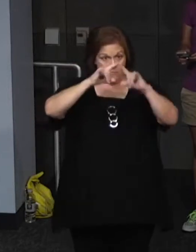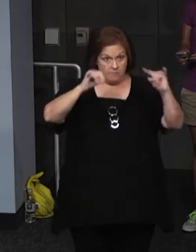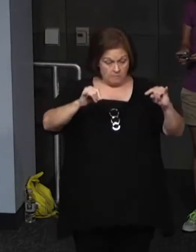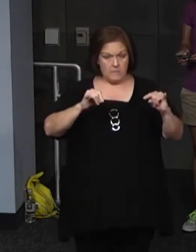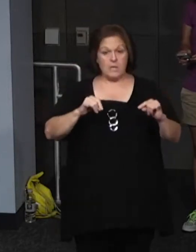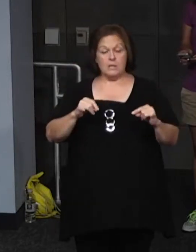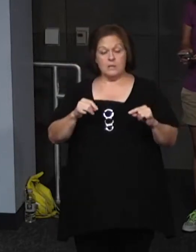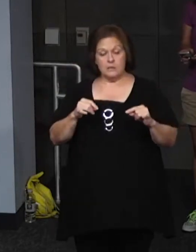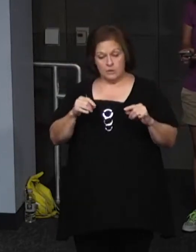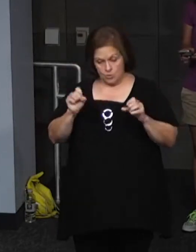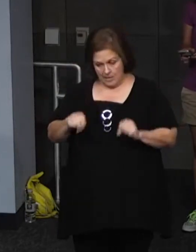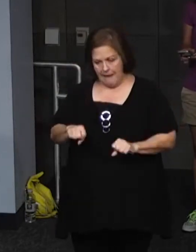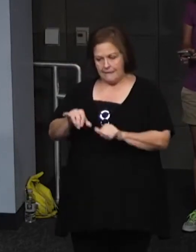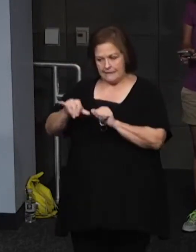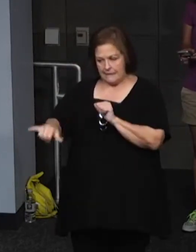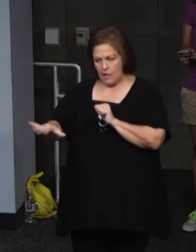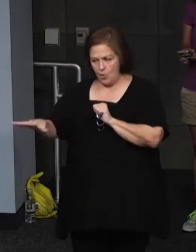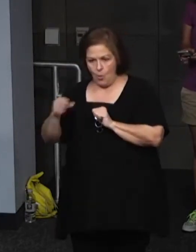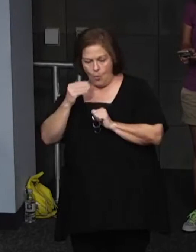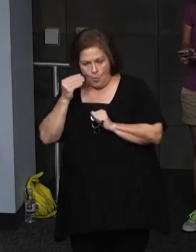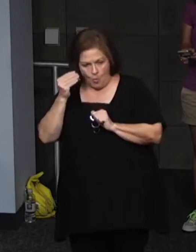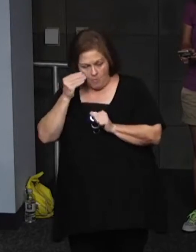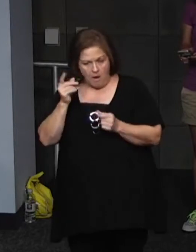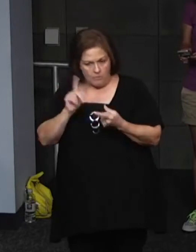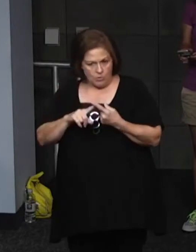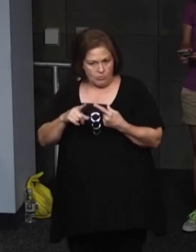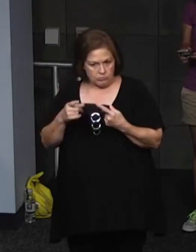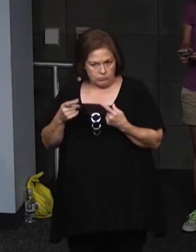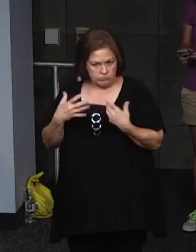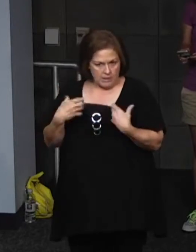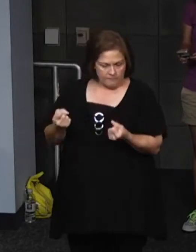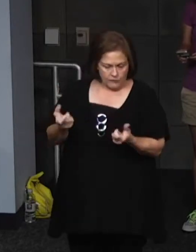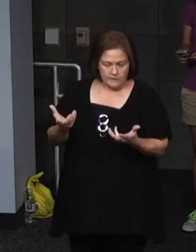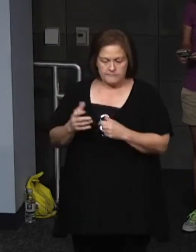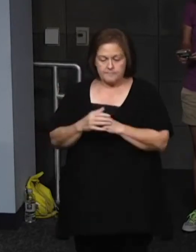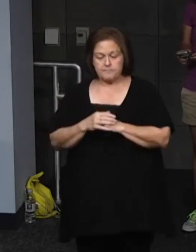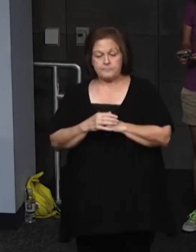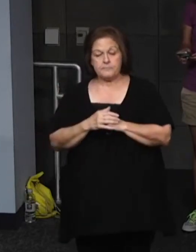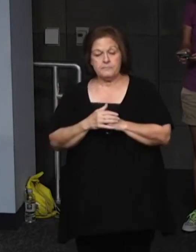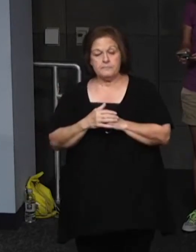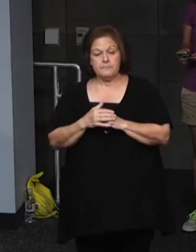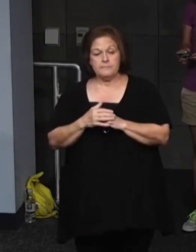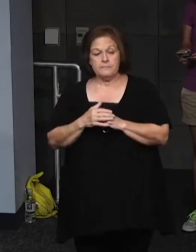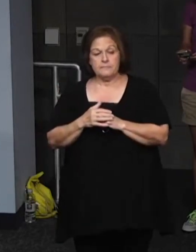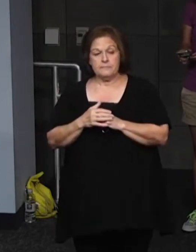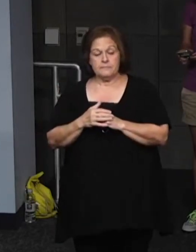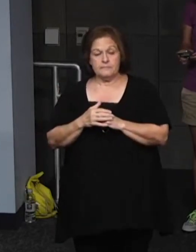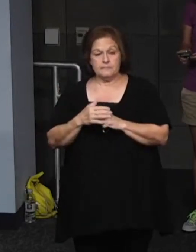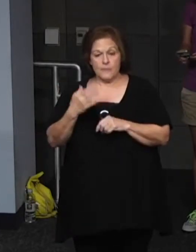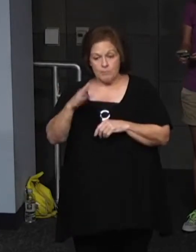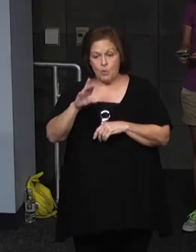back together again while you're recovering from this storm. So please apply